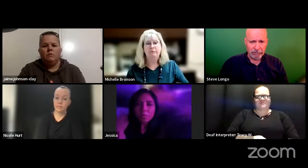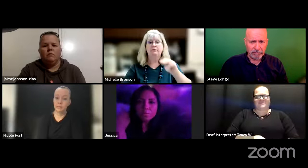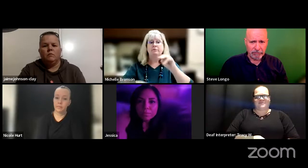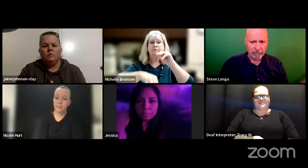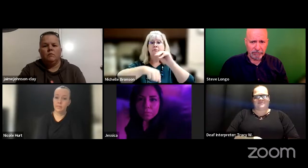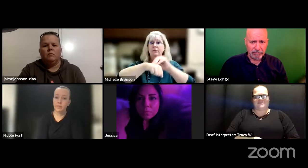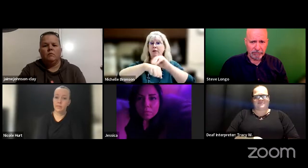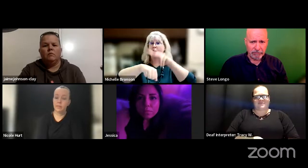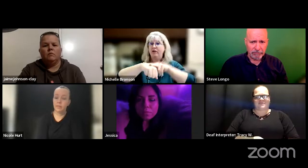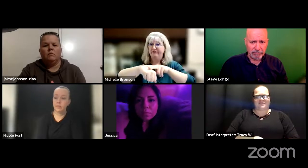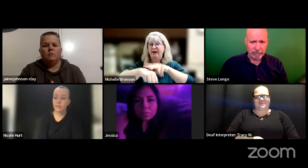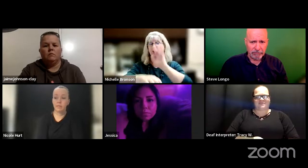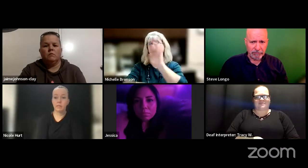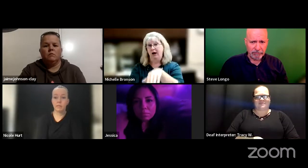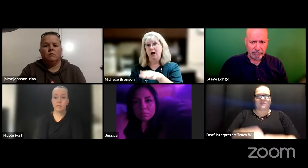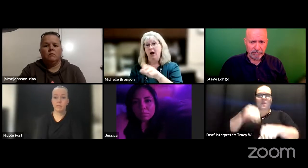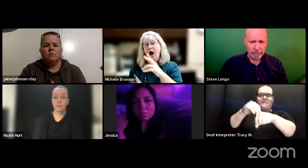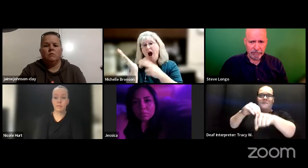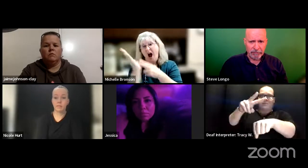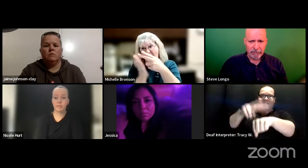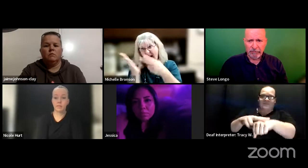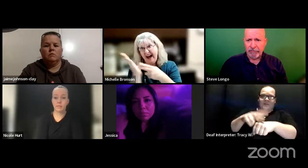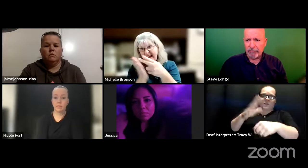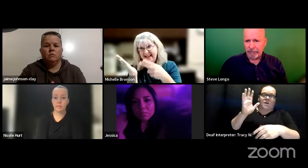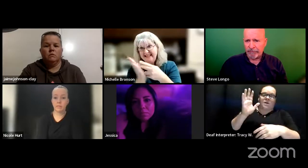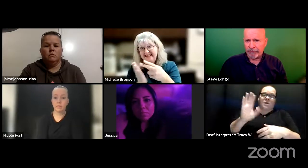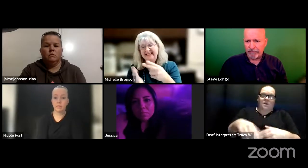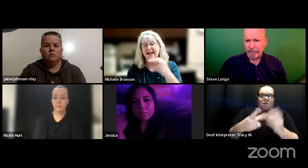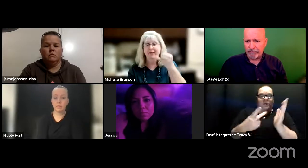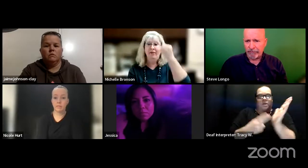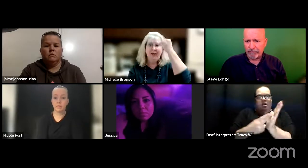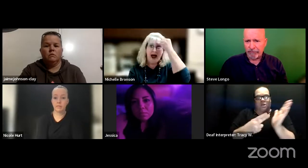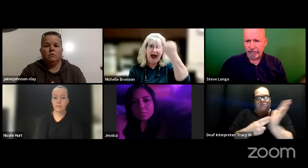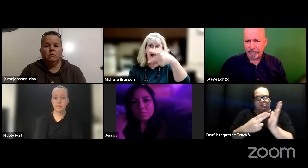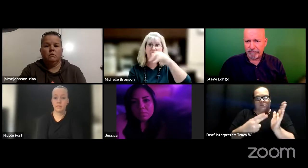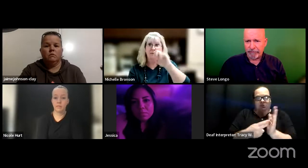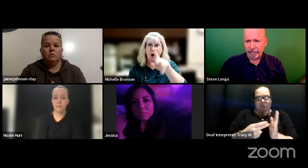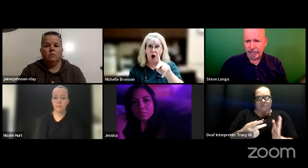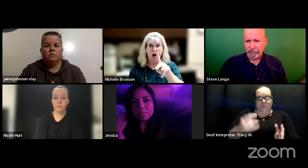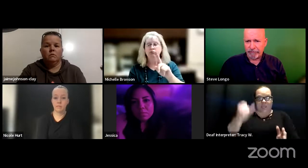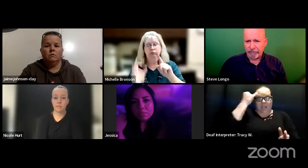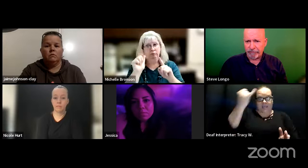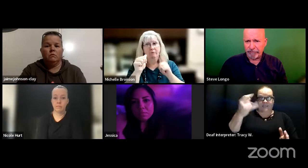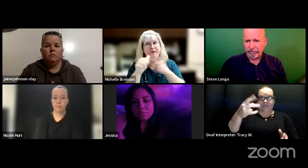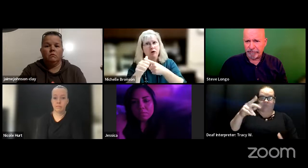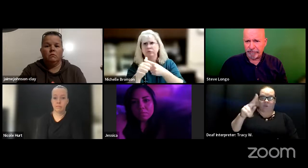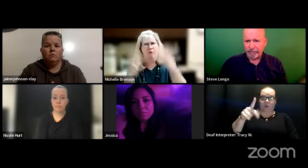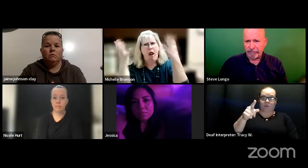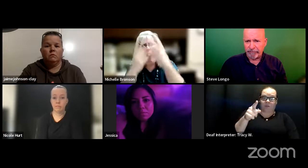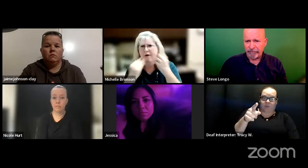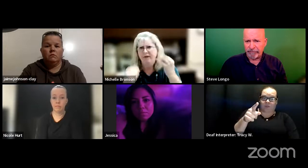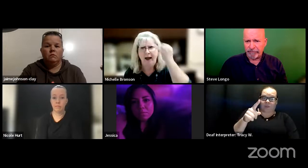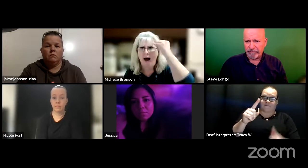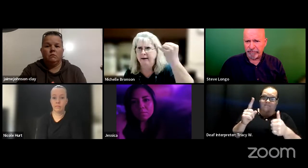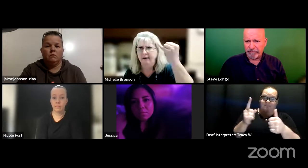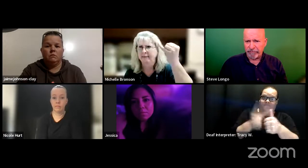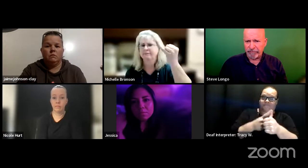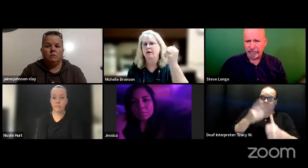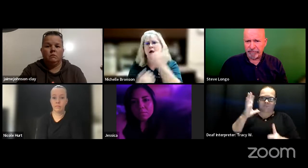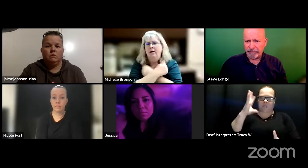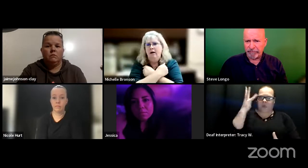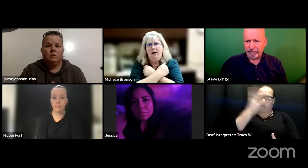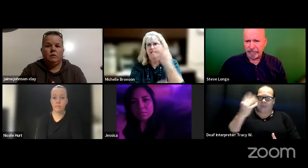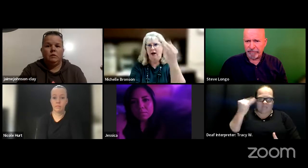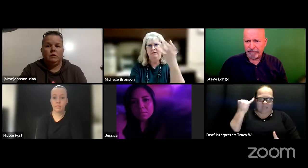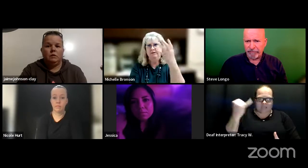them. In response to the second item, Martha's Vineyard, quite honestly, the idea